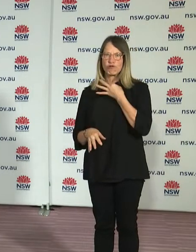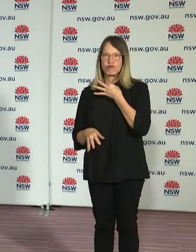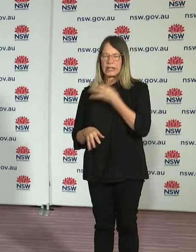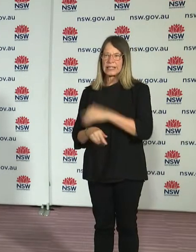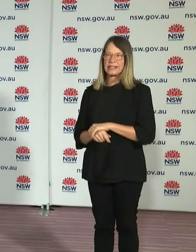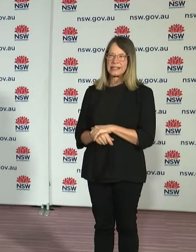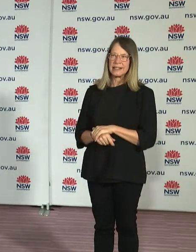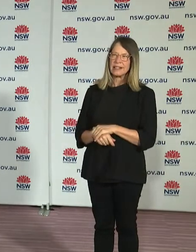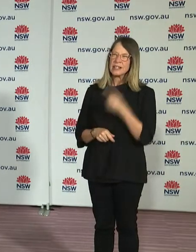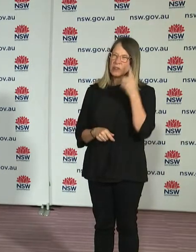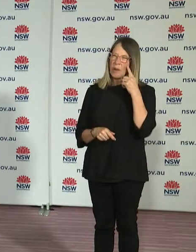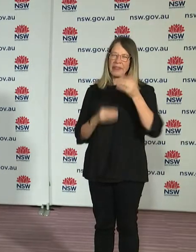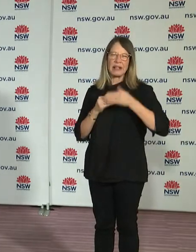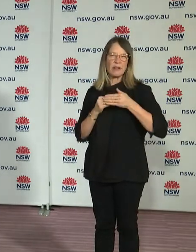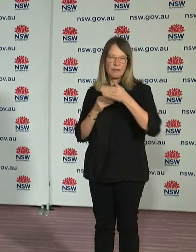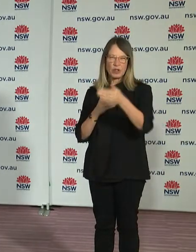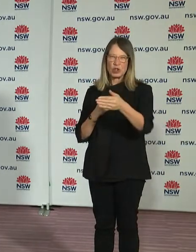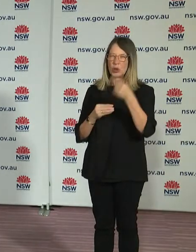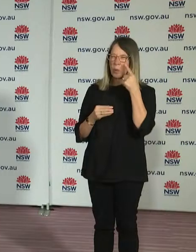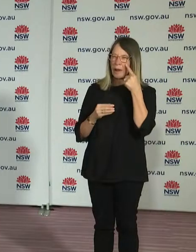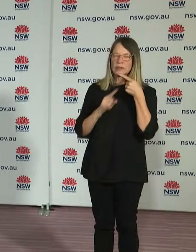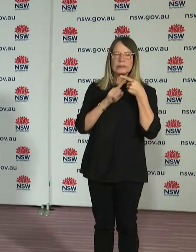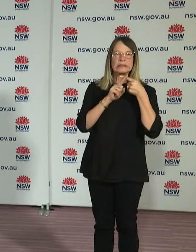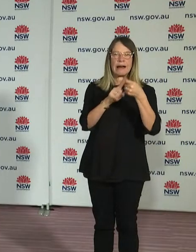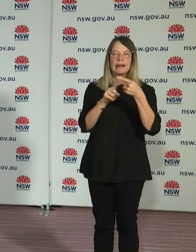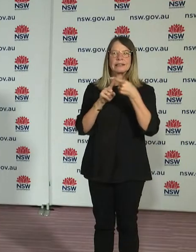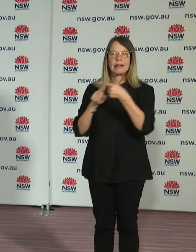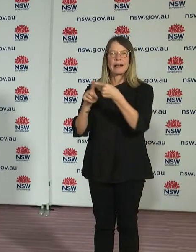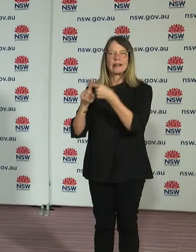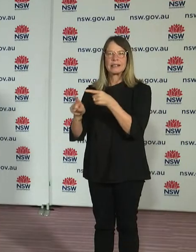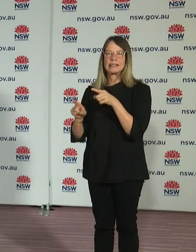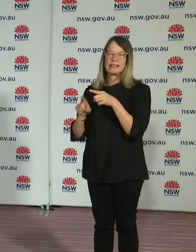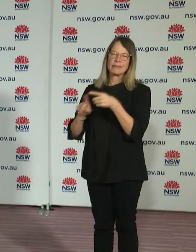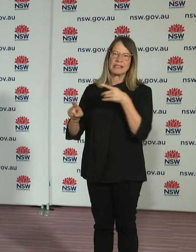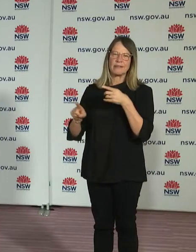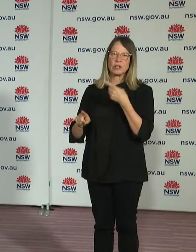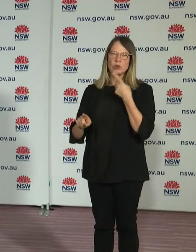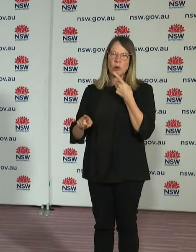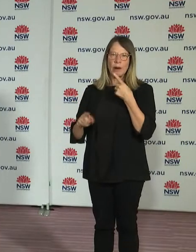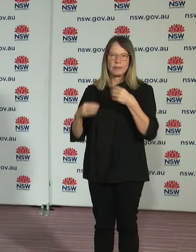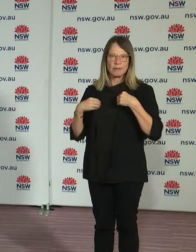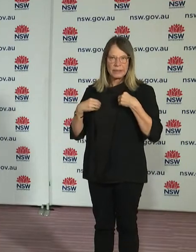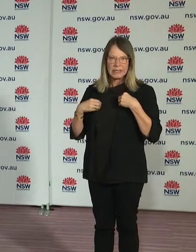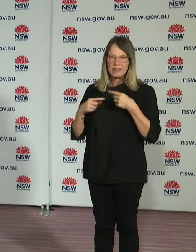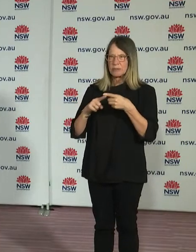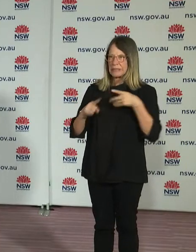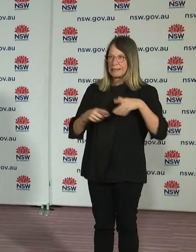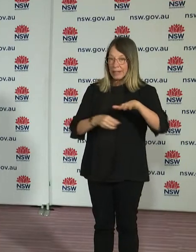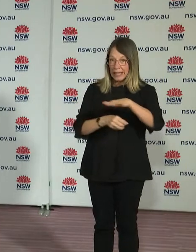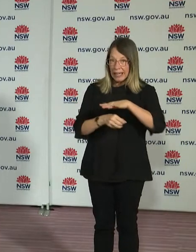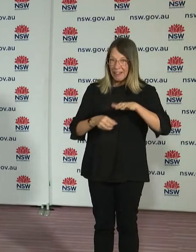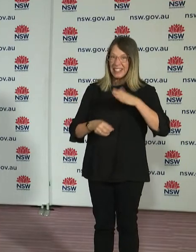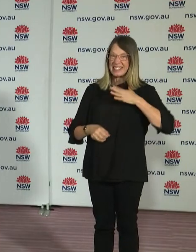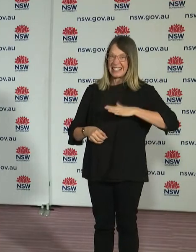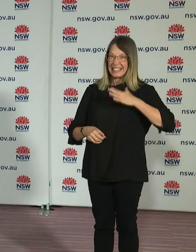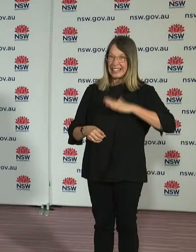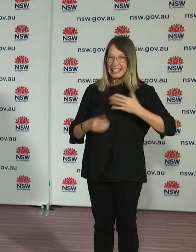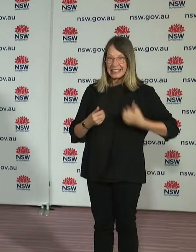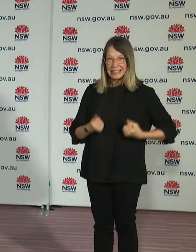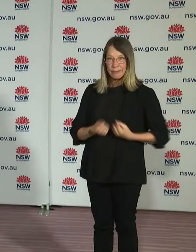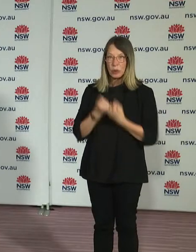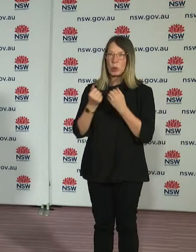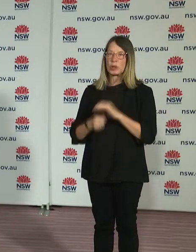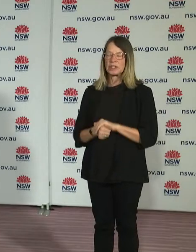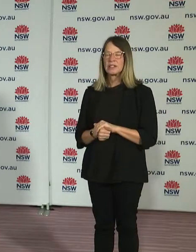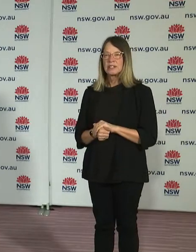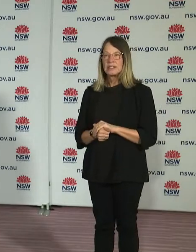it will be a much more targeted approach, and that's the issues that Treasurer Perrottet will bring to Cabinet and will consider. But certainly we've started conversations with our